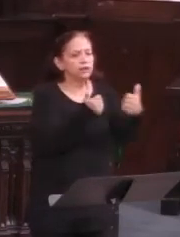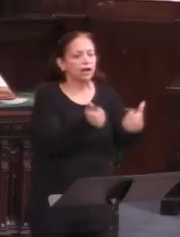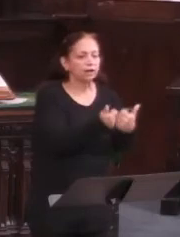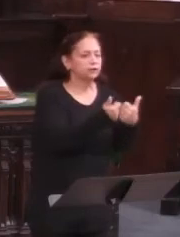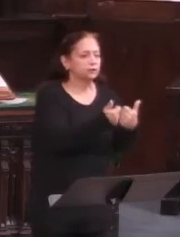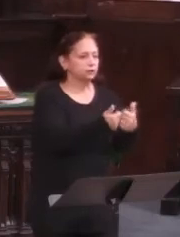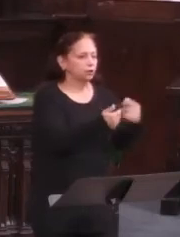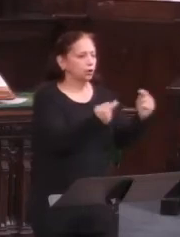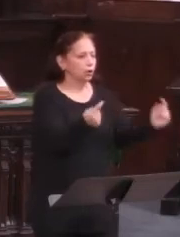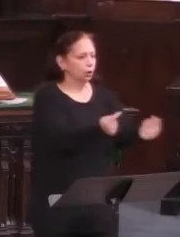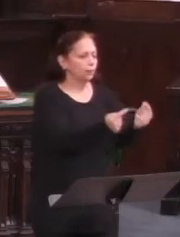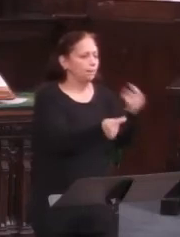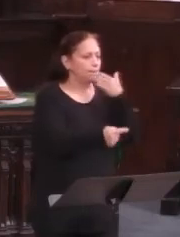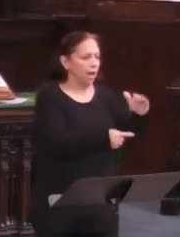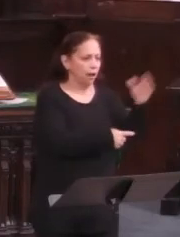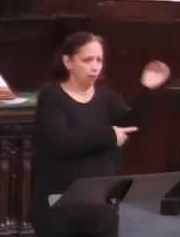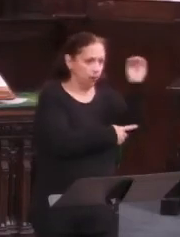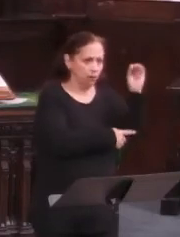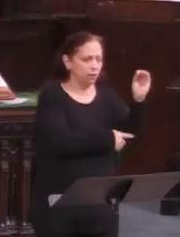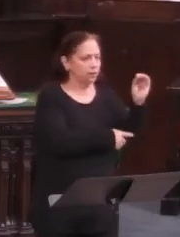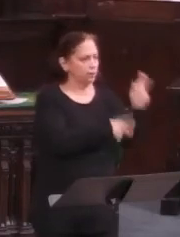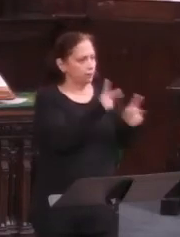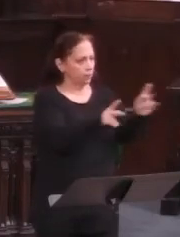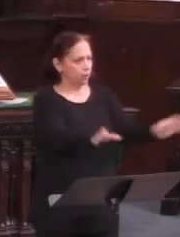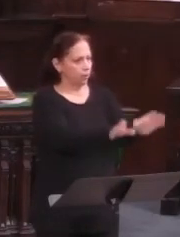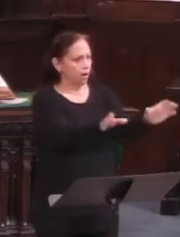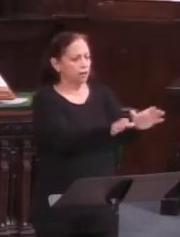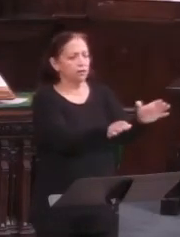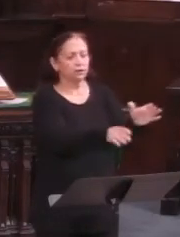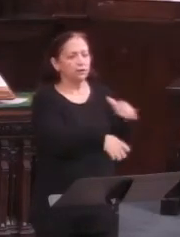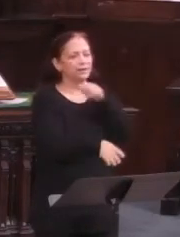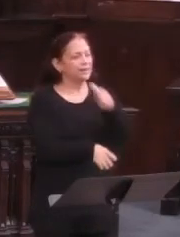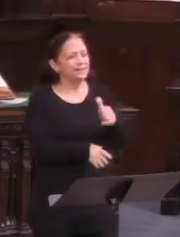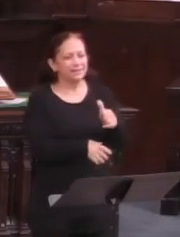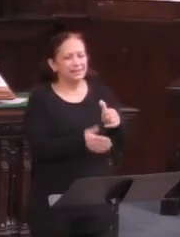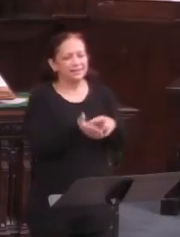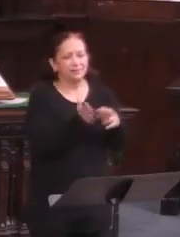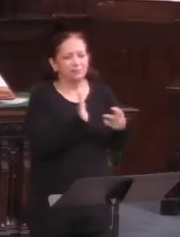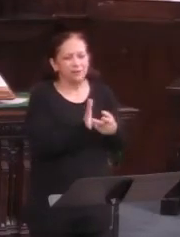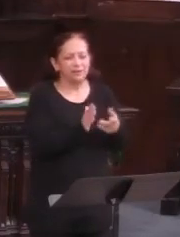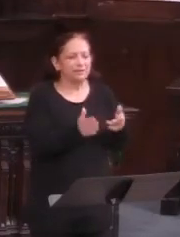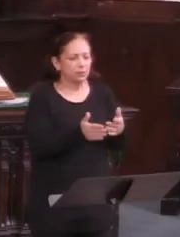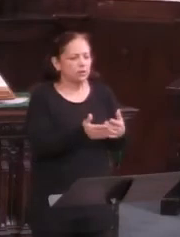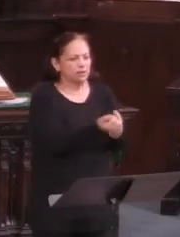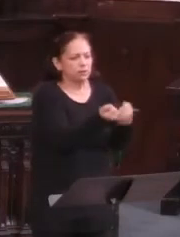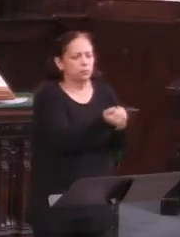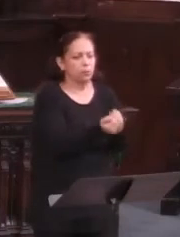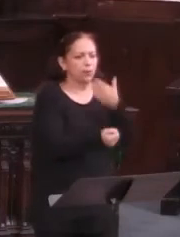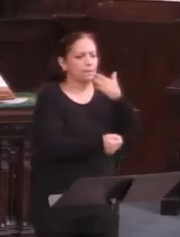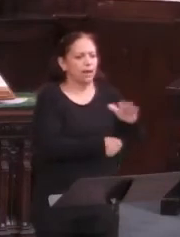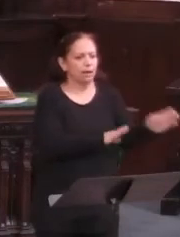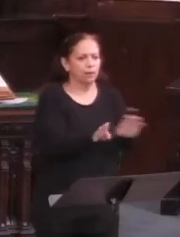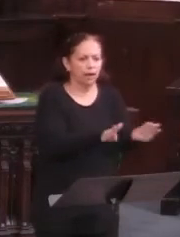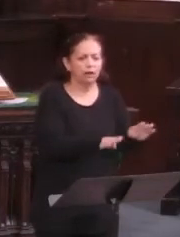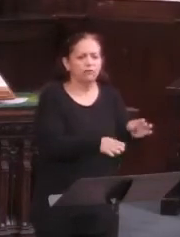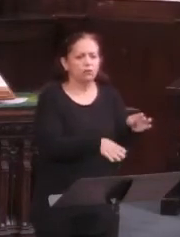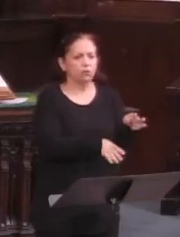harmful opinions that others may hold. It doesn't condone toxic thinking or enable bad behavior.